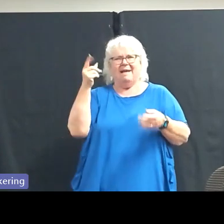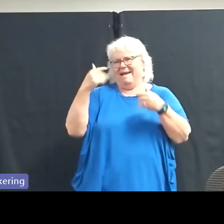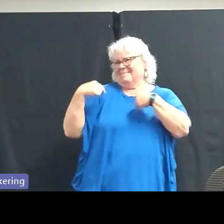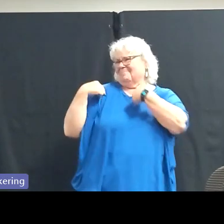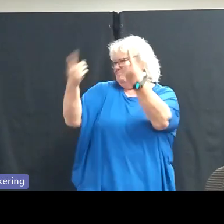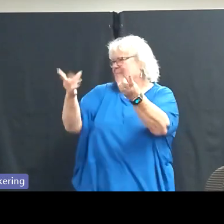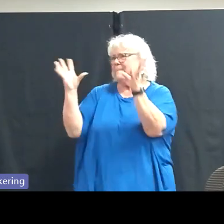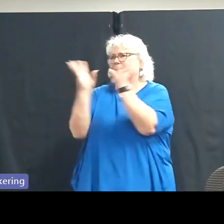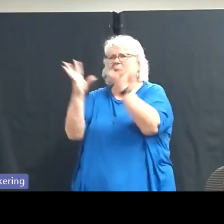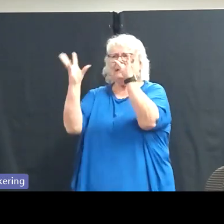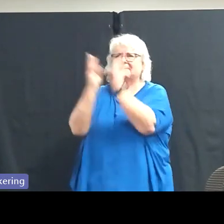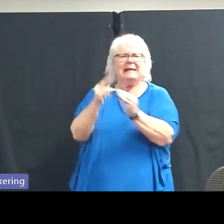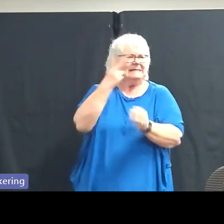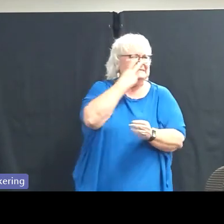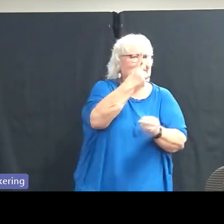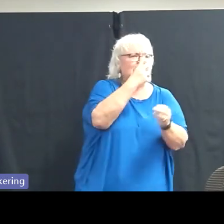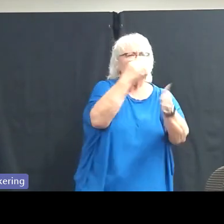a liaison.